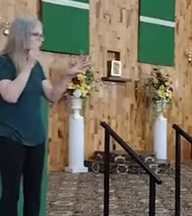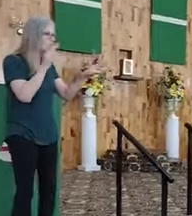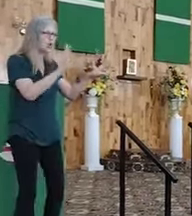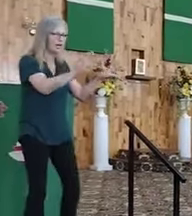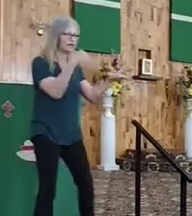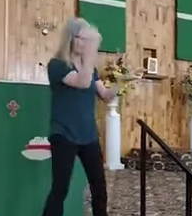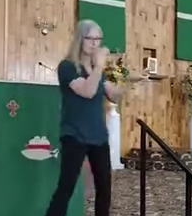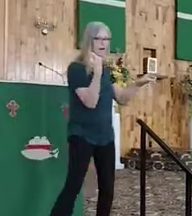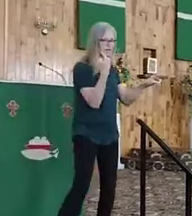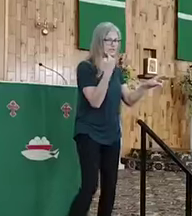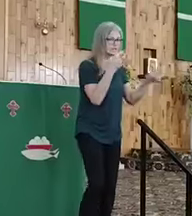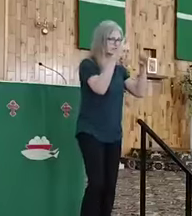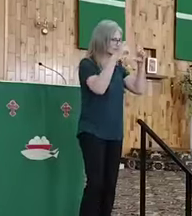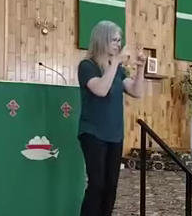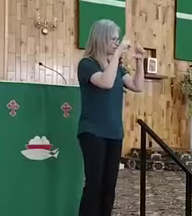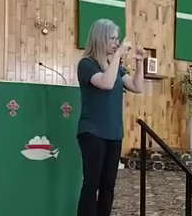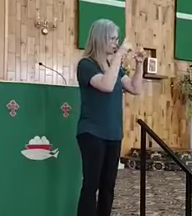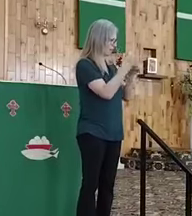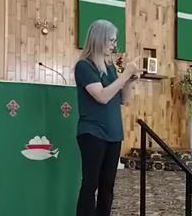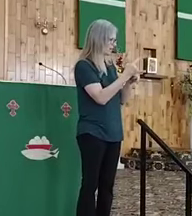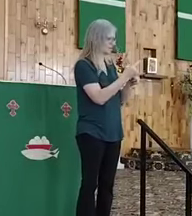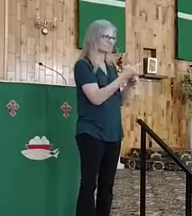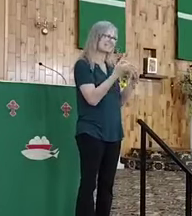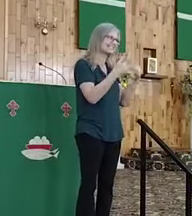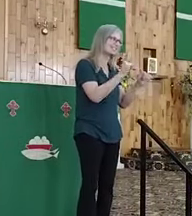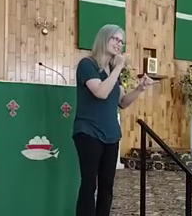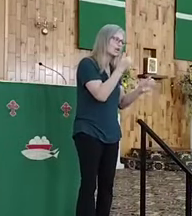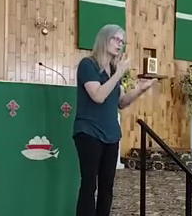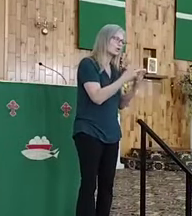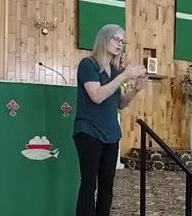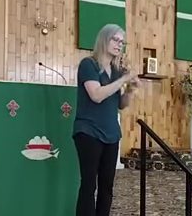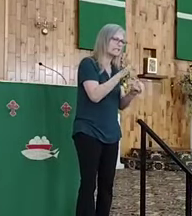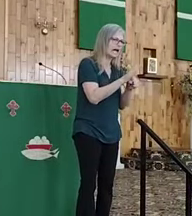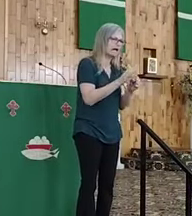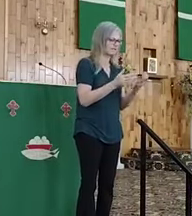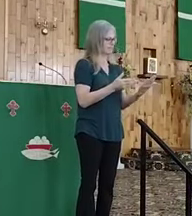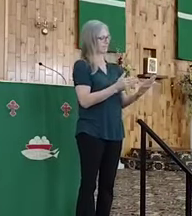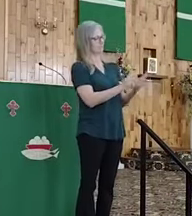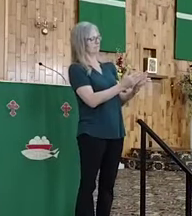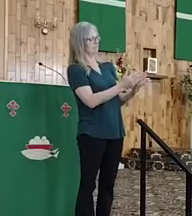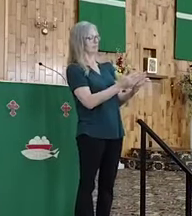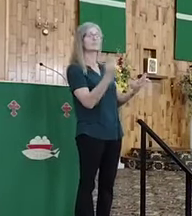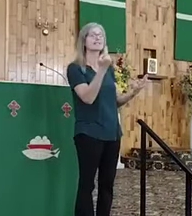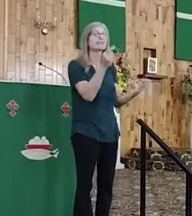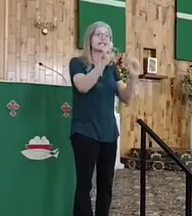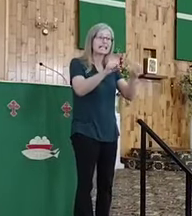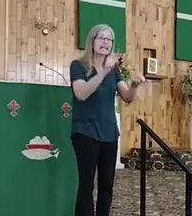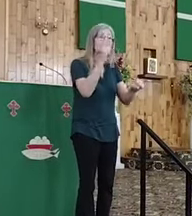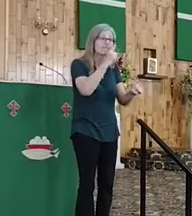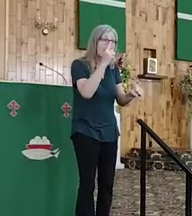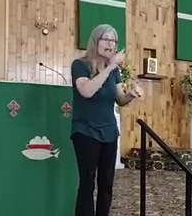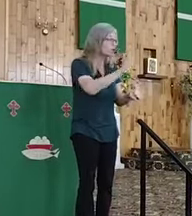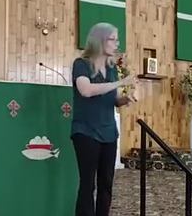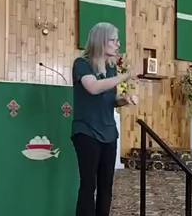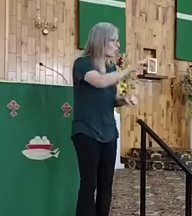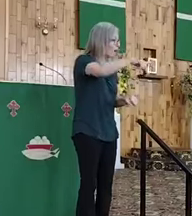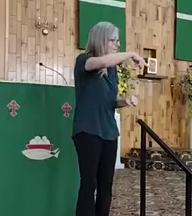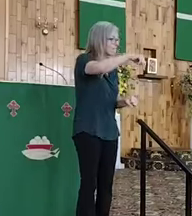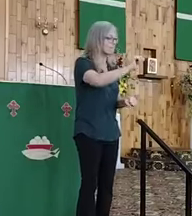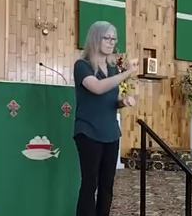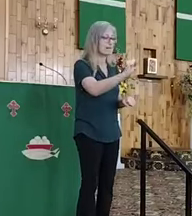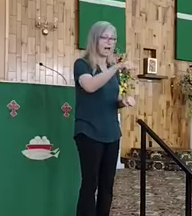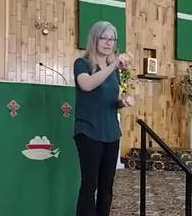Photograph, that's right, but still that's not good enough. They're not surprised. You see, because someone can fake your passport, and